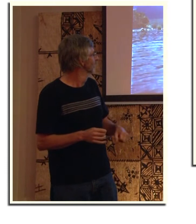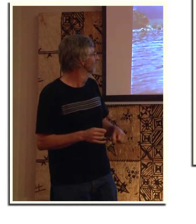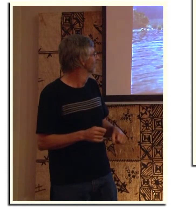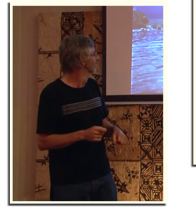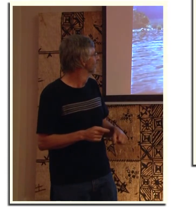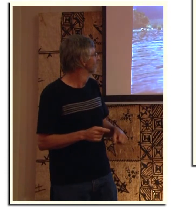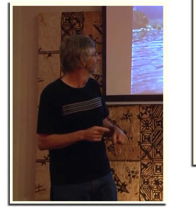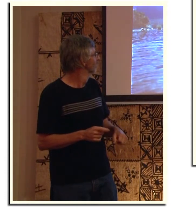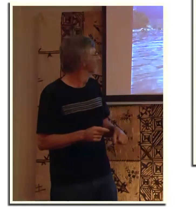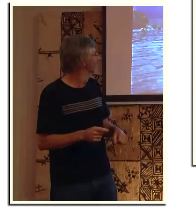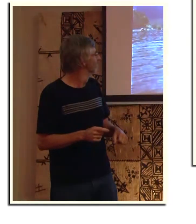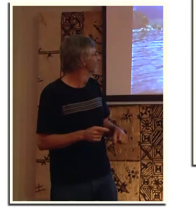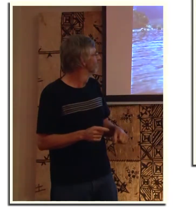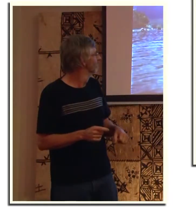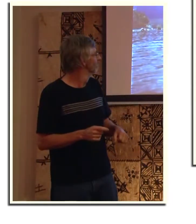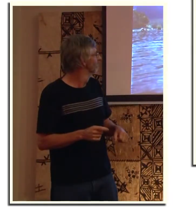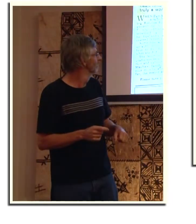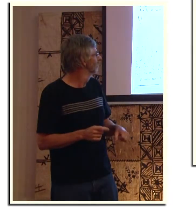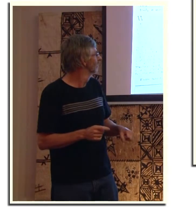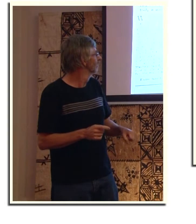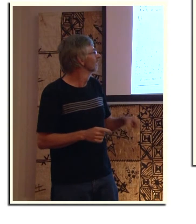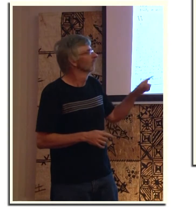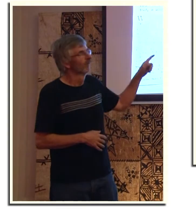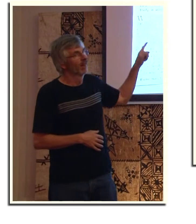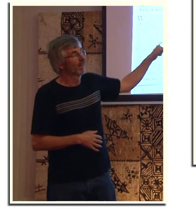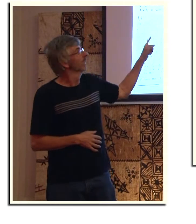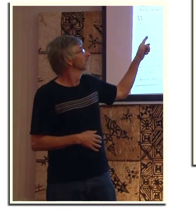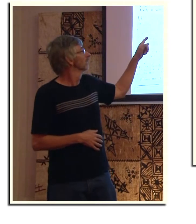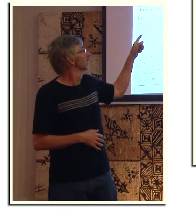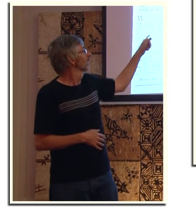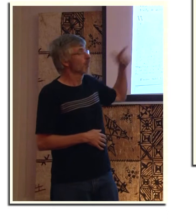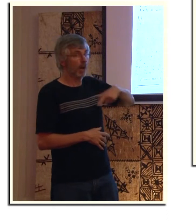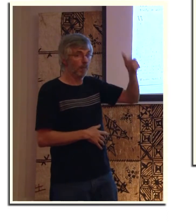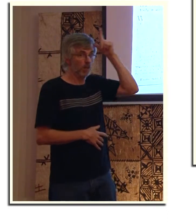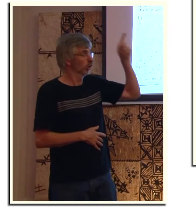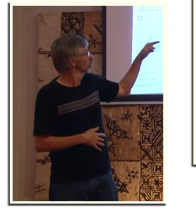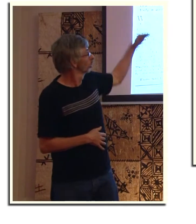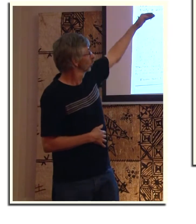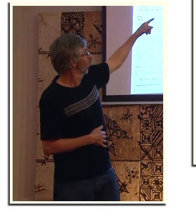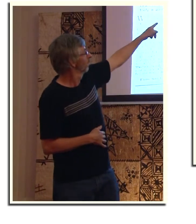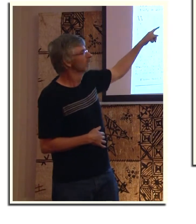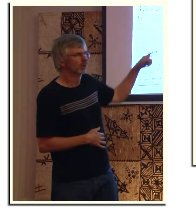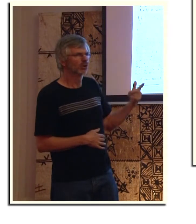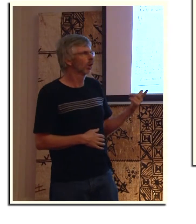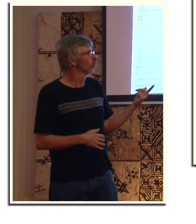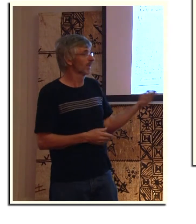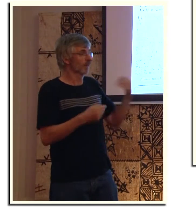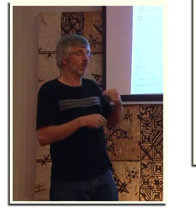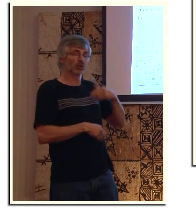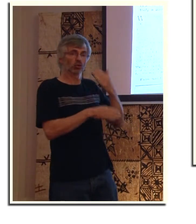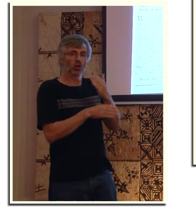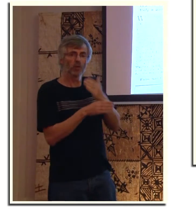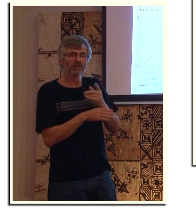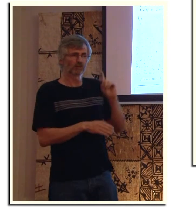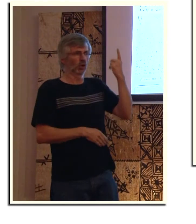So, this is a picture of my boss. He gave me my first job. I was an apprentice, and